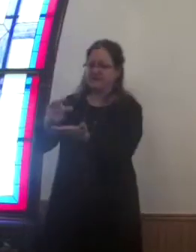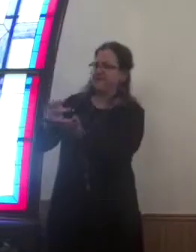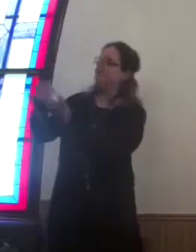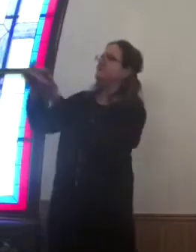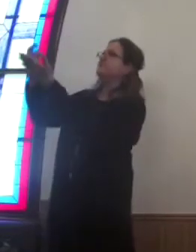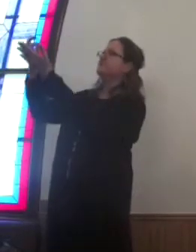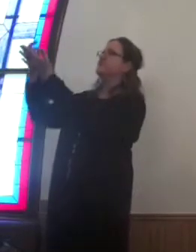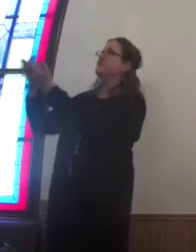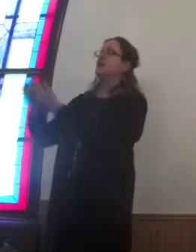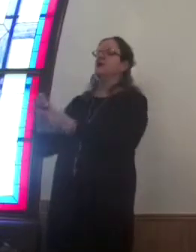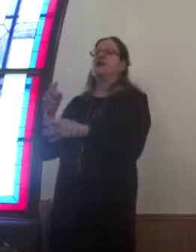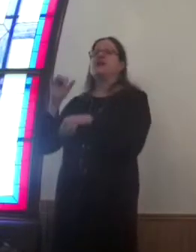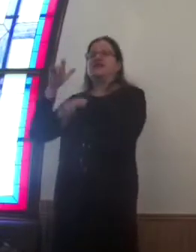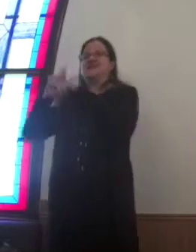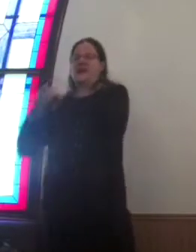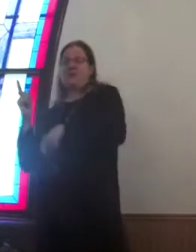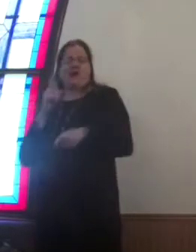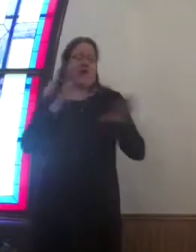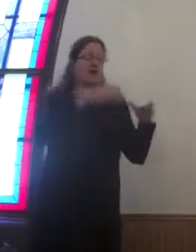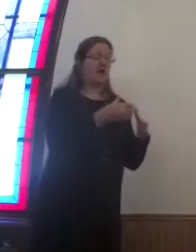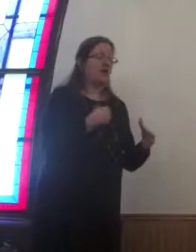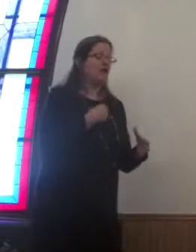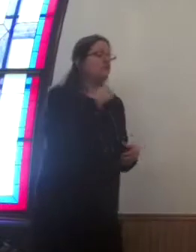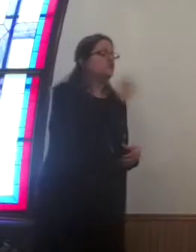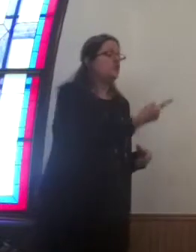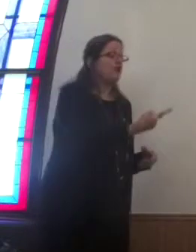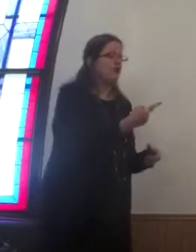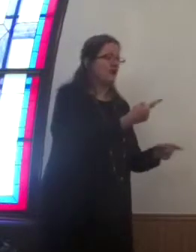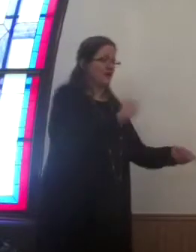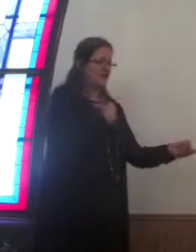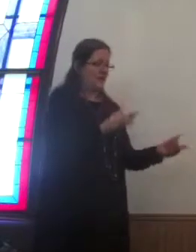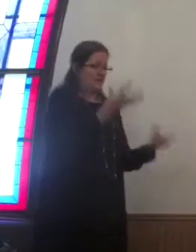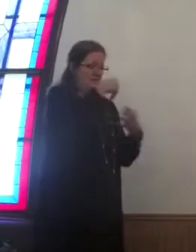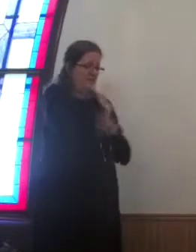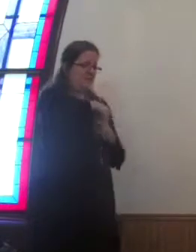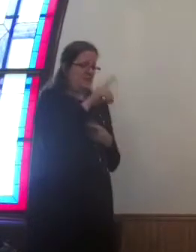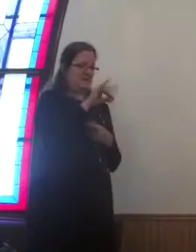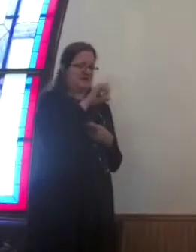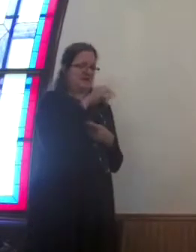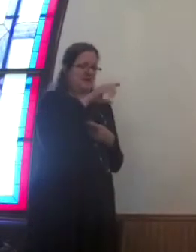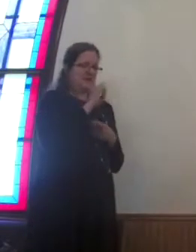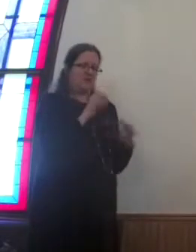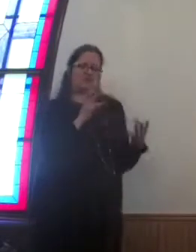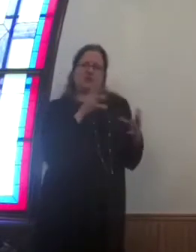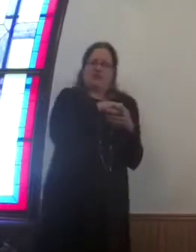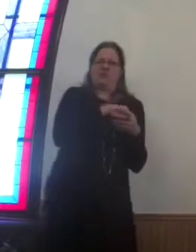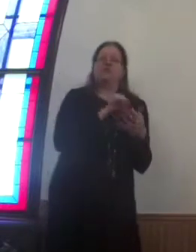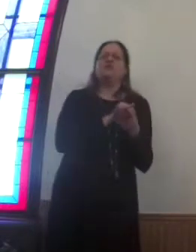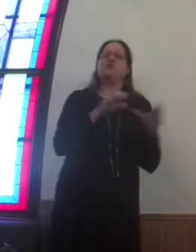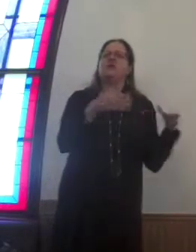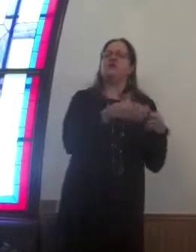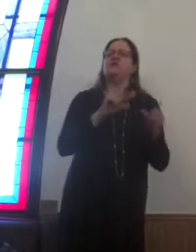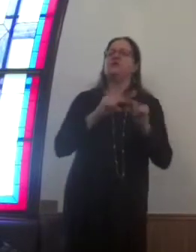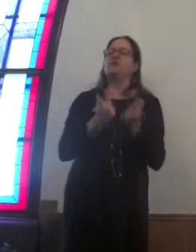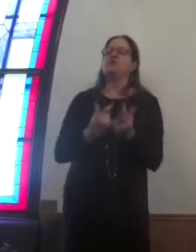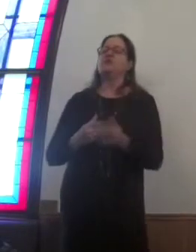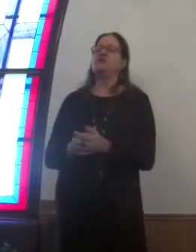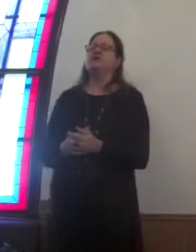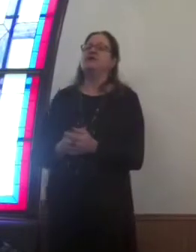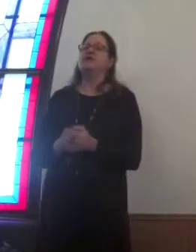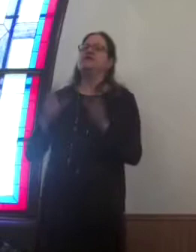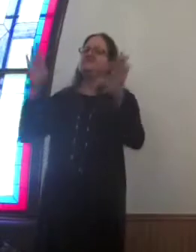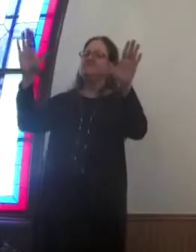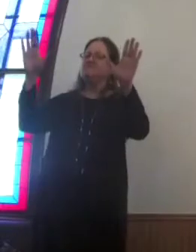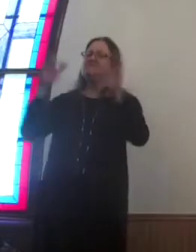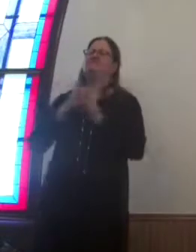her announcement to the disciples, she became an apostle of herself to the apostles. So let me